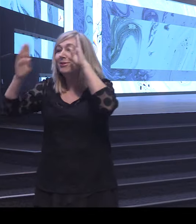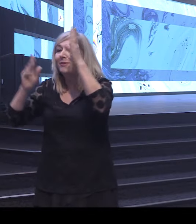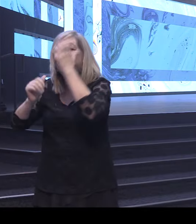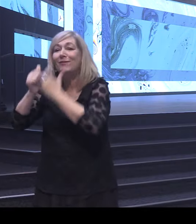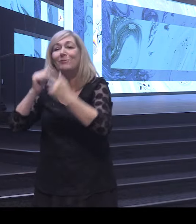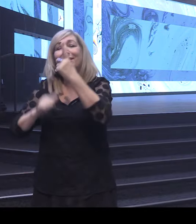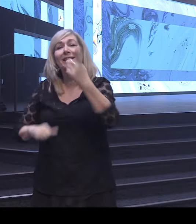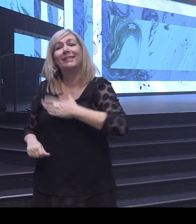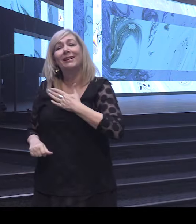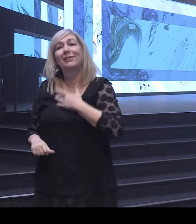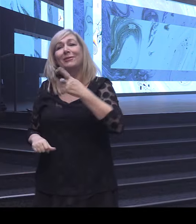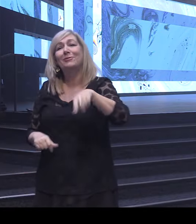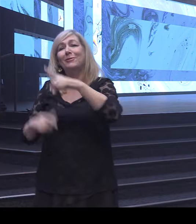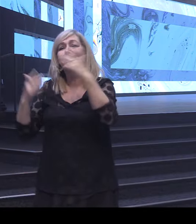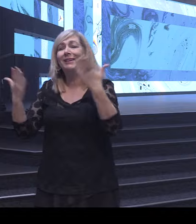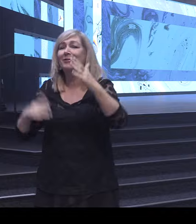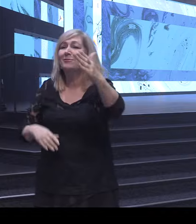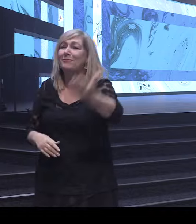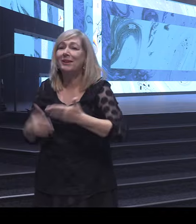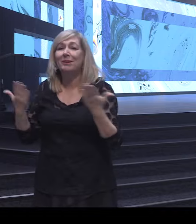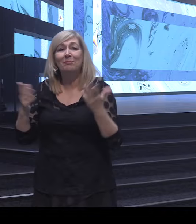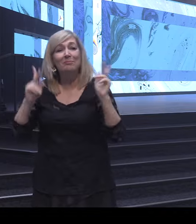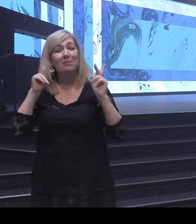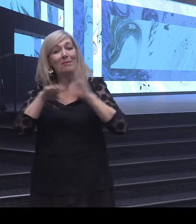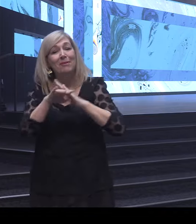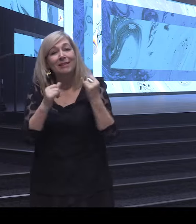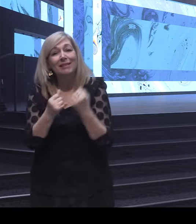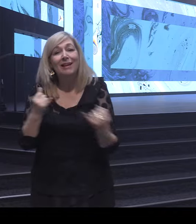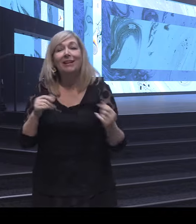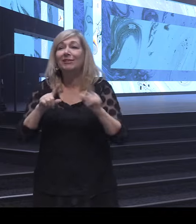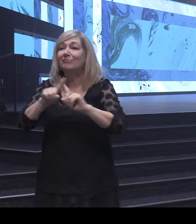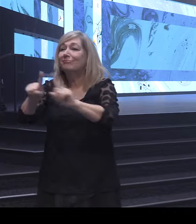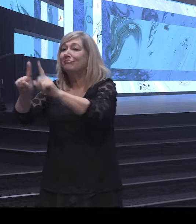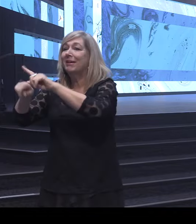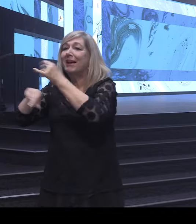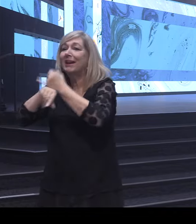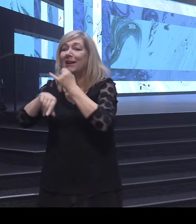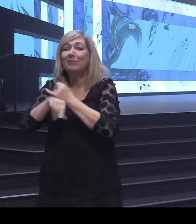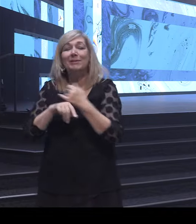Glad you're here. Welcome. Welcome everyone online and at every campus. And